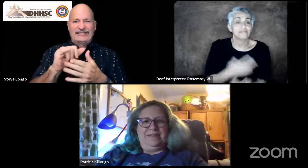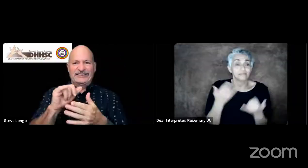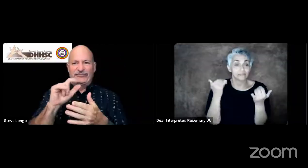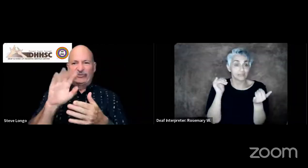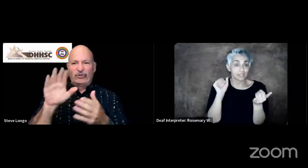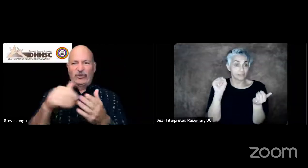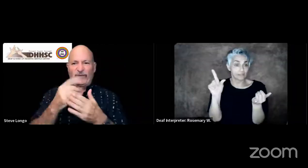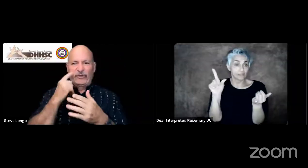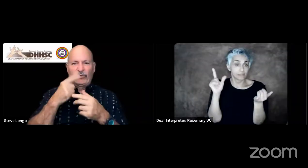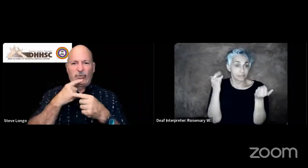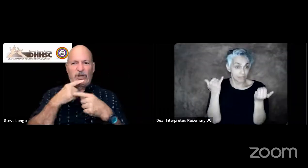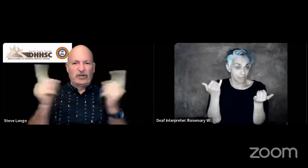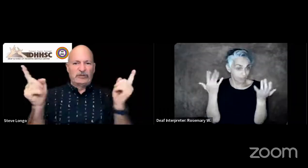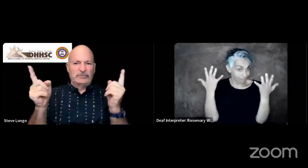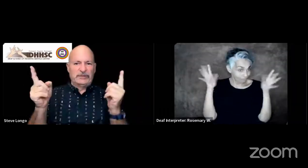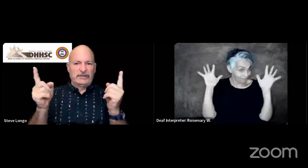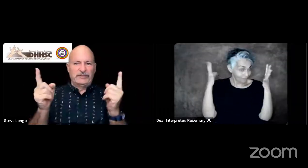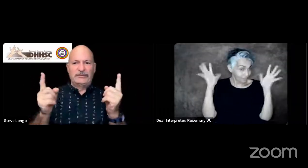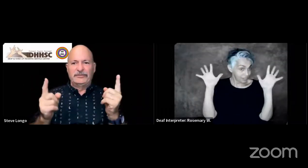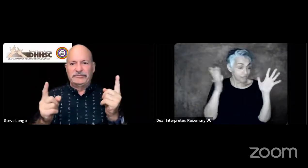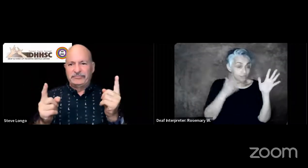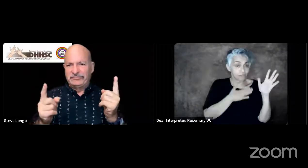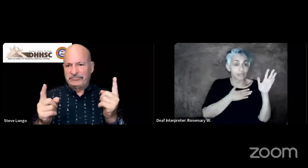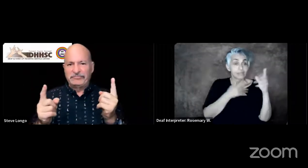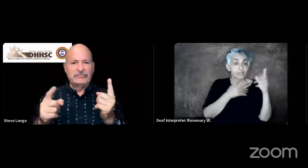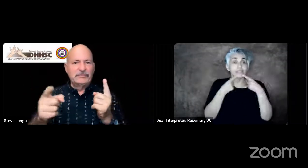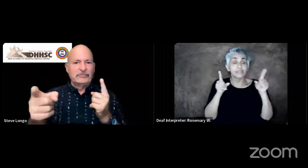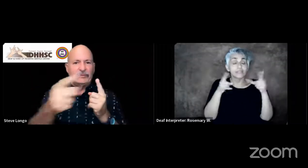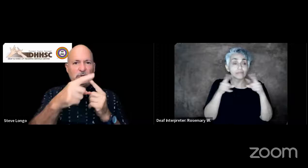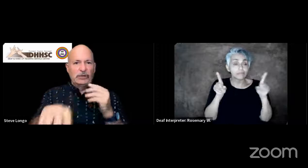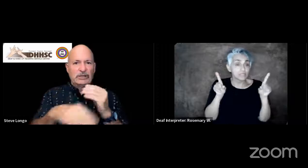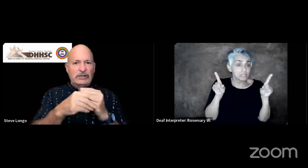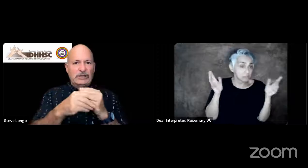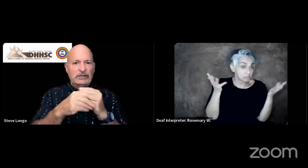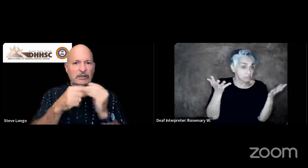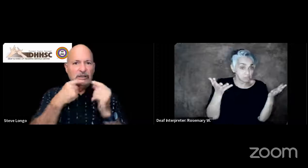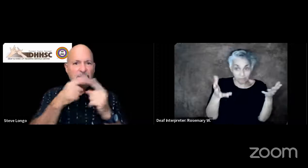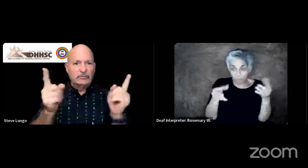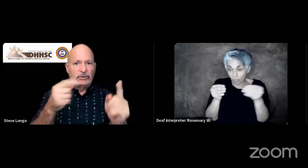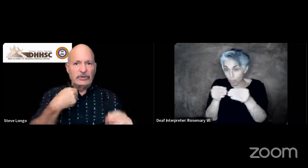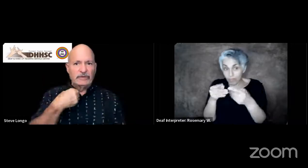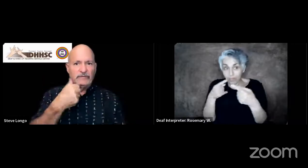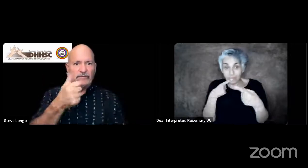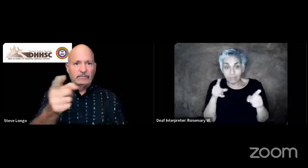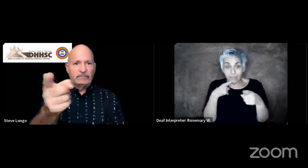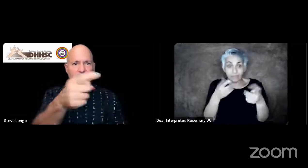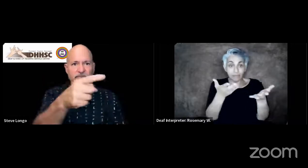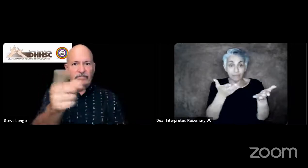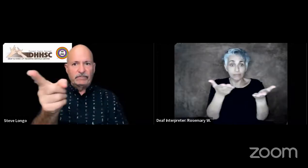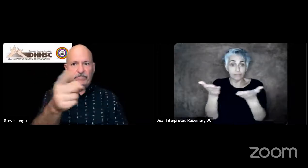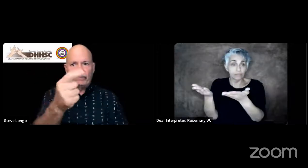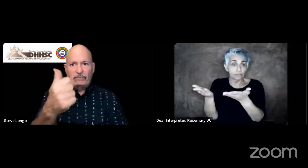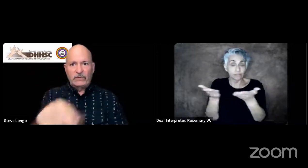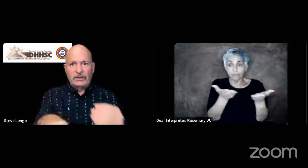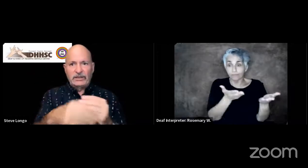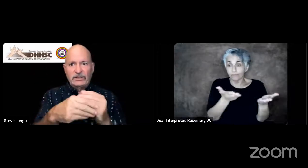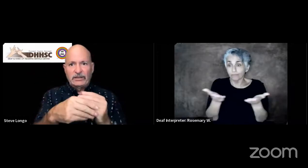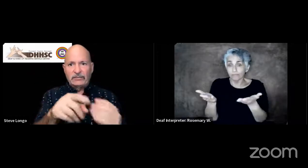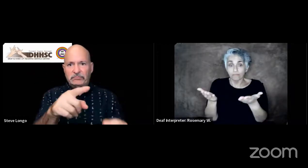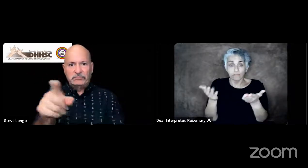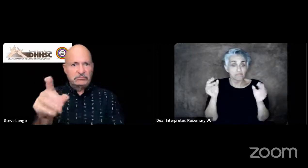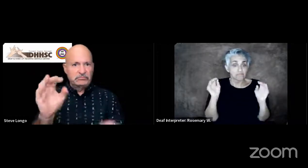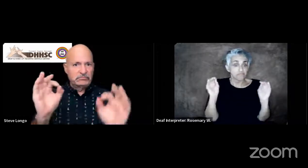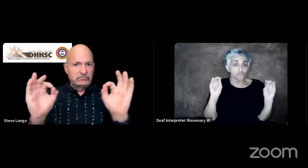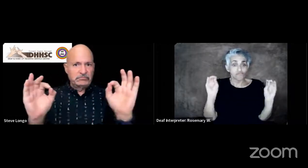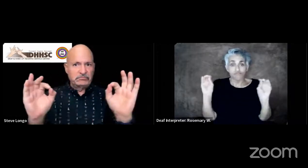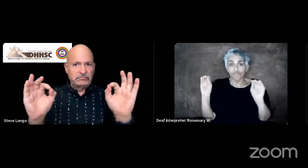Wonderful. And that is all in terms of the announcements that I have. Are there any announcements that any